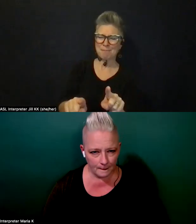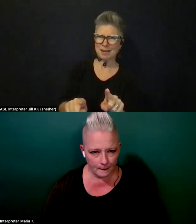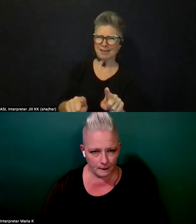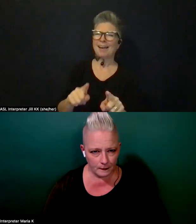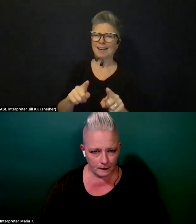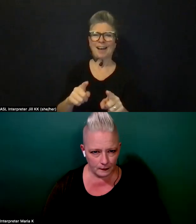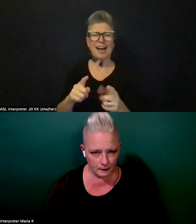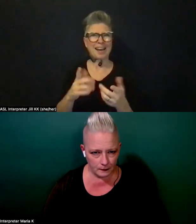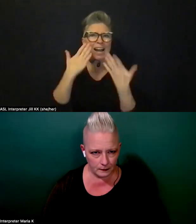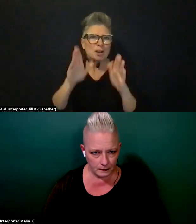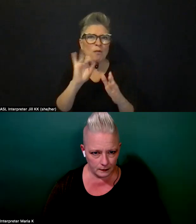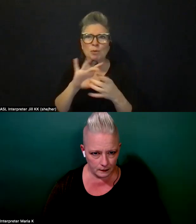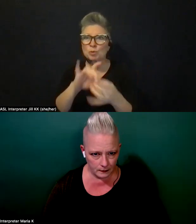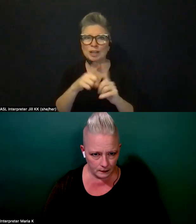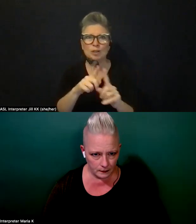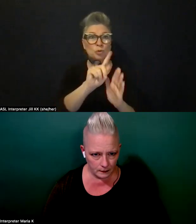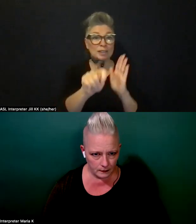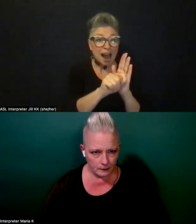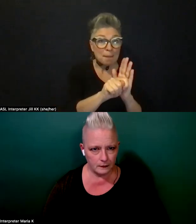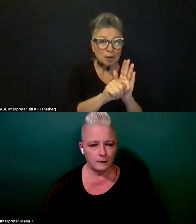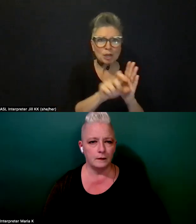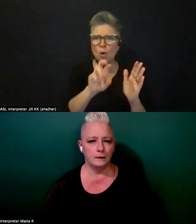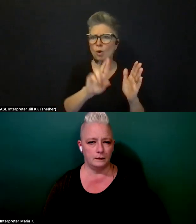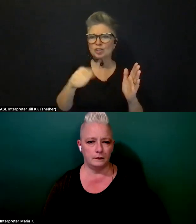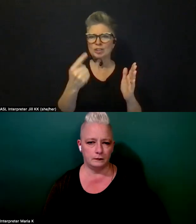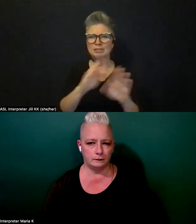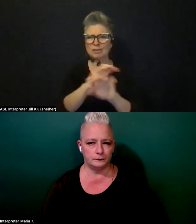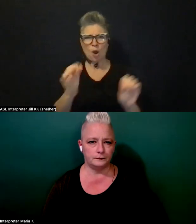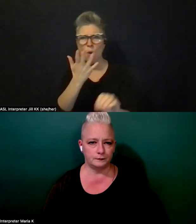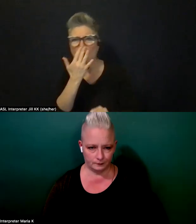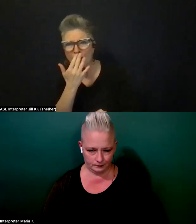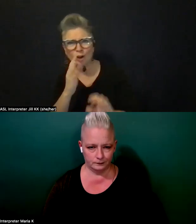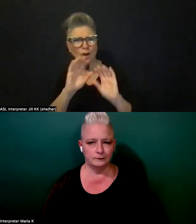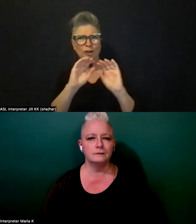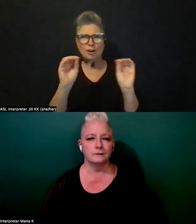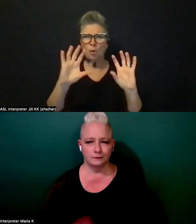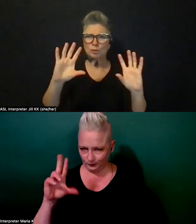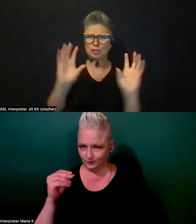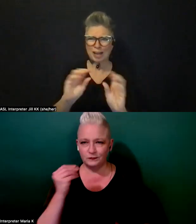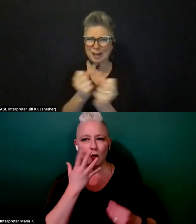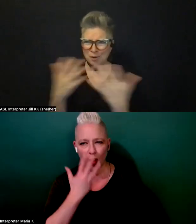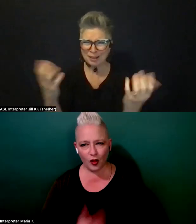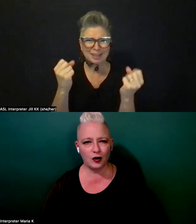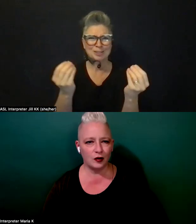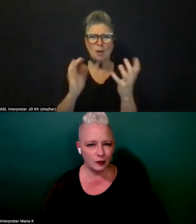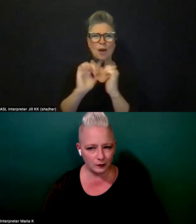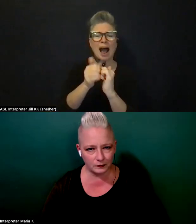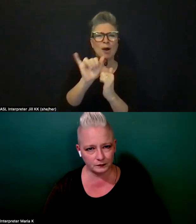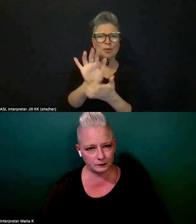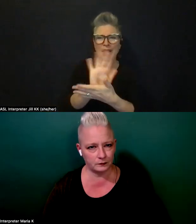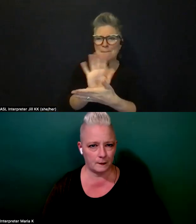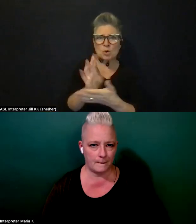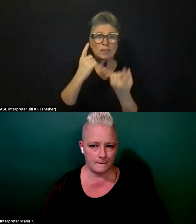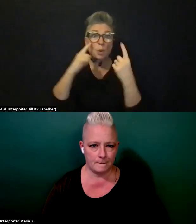period or just no color, no No color. shutdowns or anything. So how would that movie work